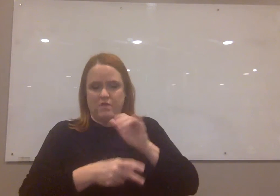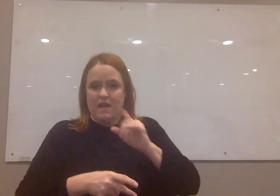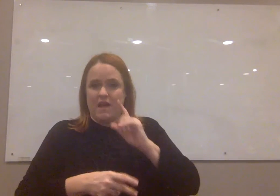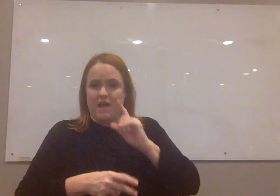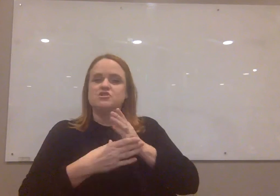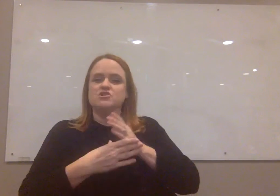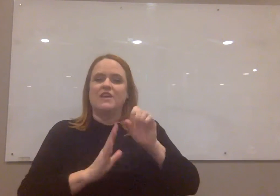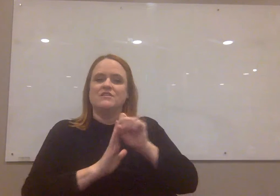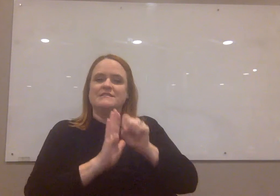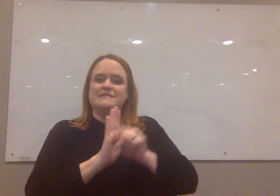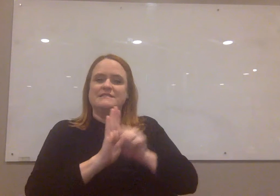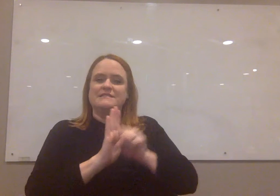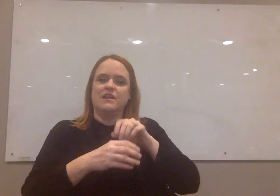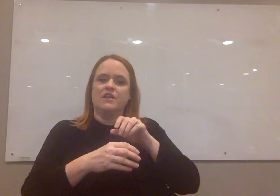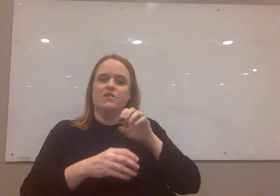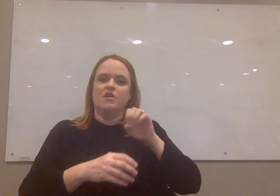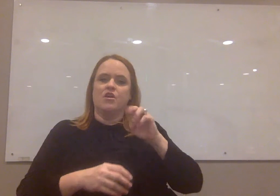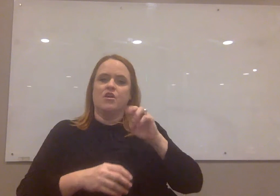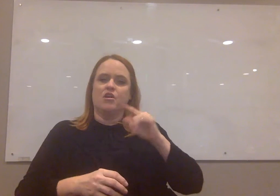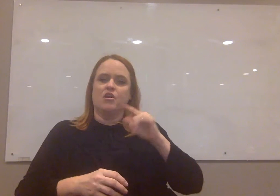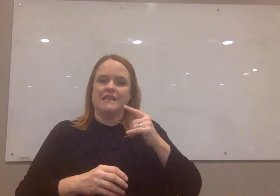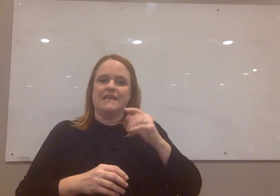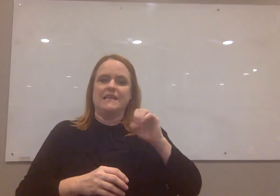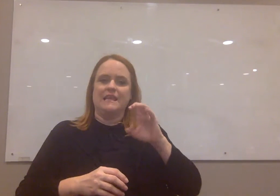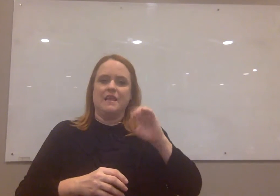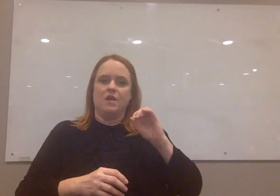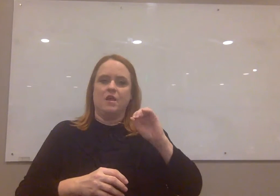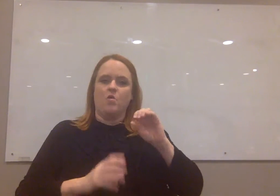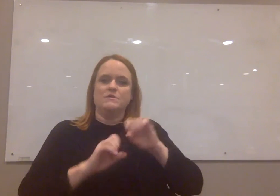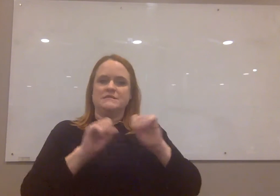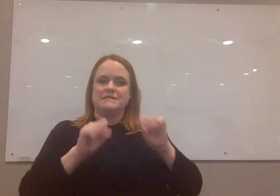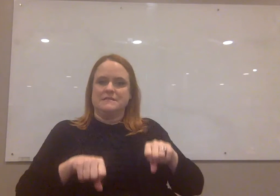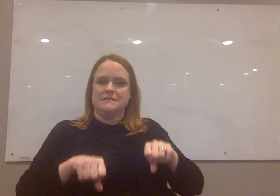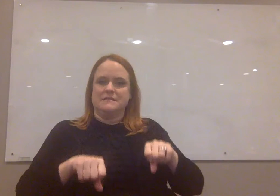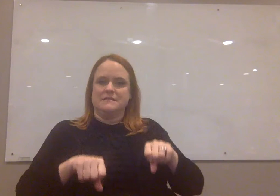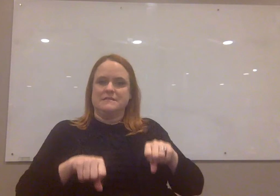ecosystem. The default data structure for shared state. Yeah. That's,